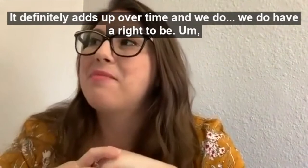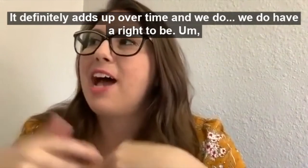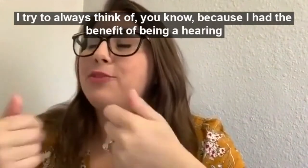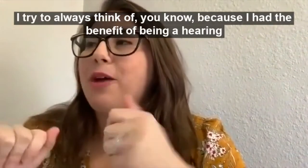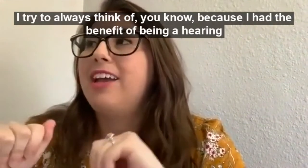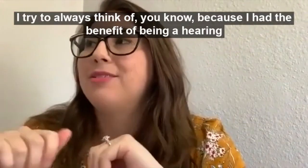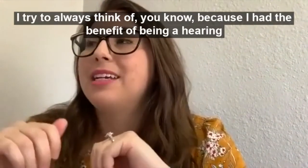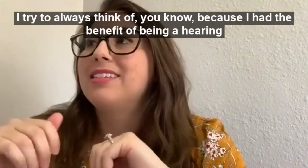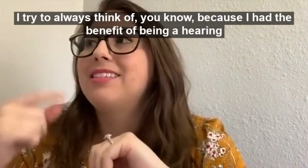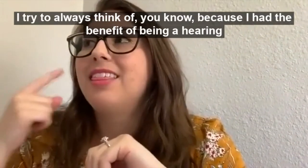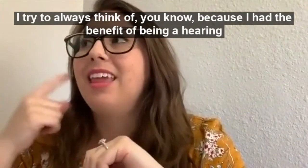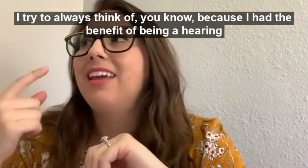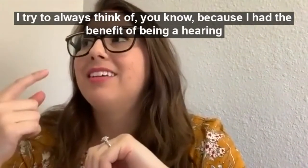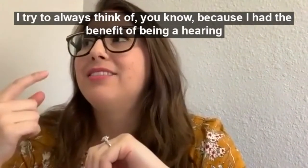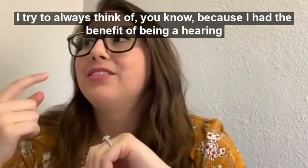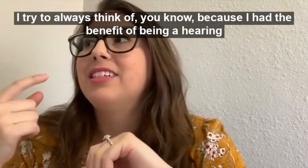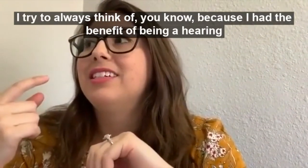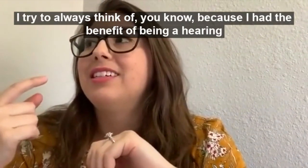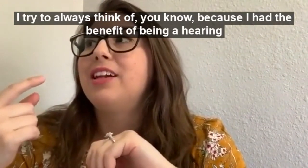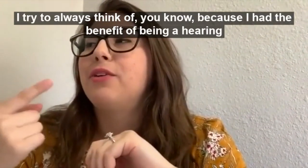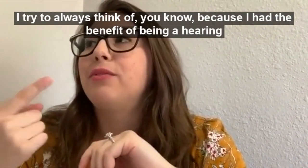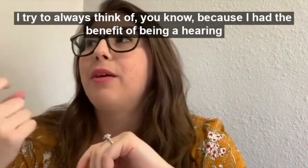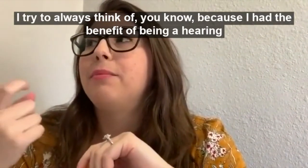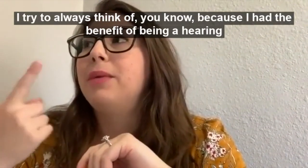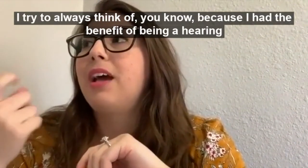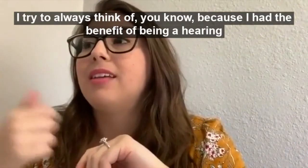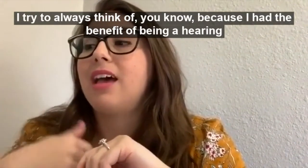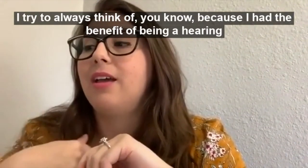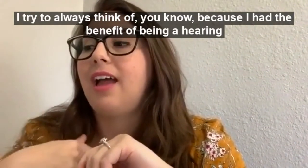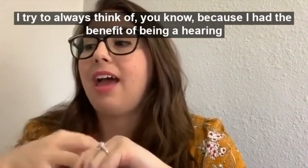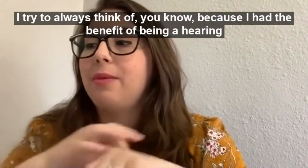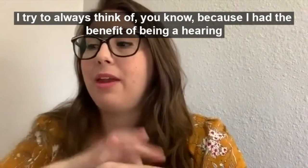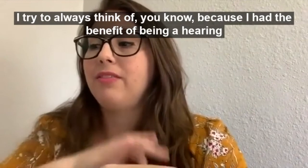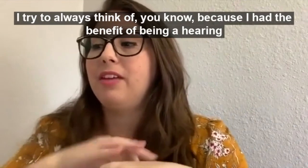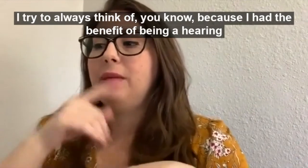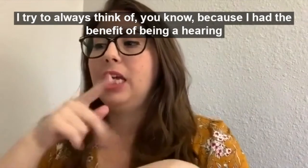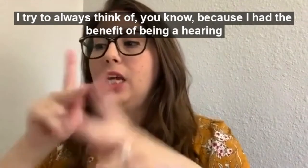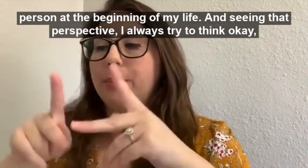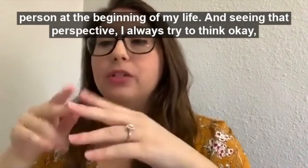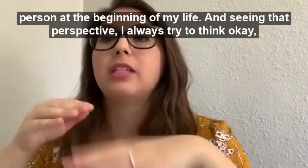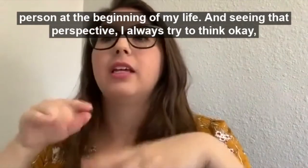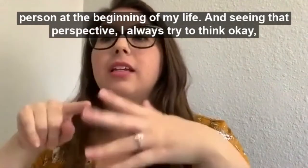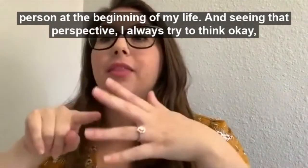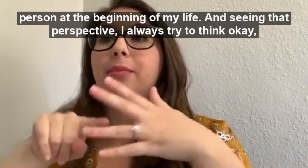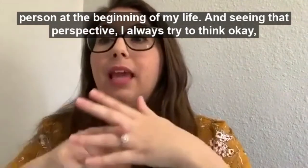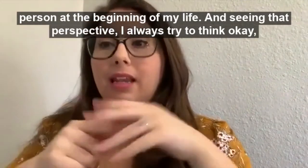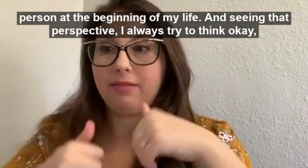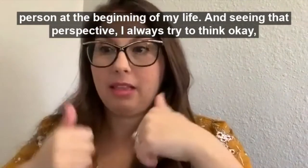I try always to think of, you know, from, because I had the benefit of being a hearing person at the beginning of my